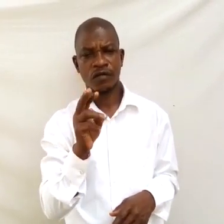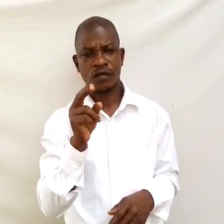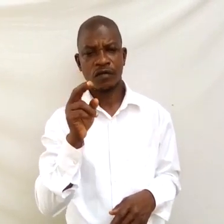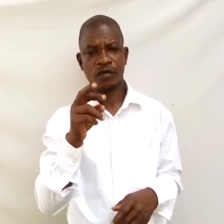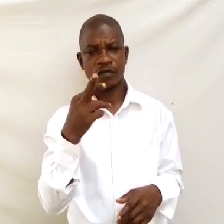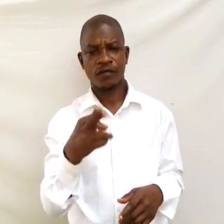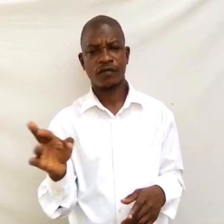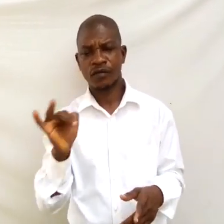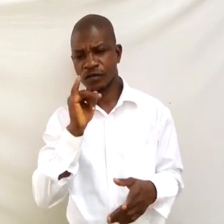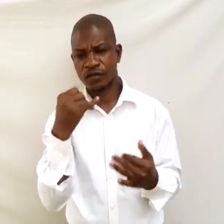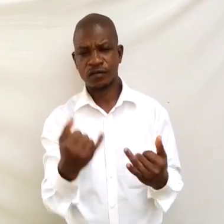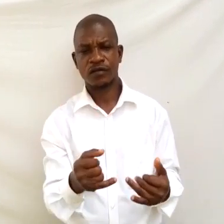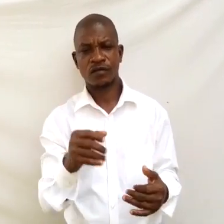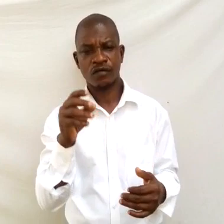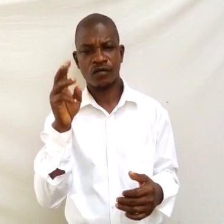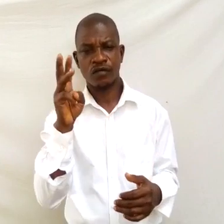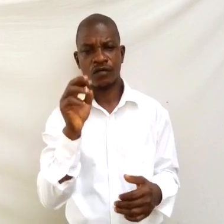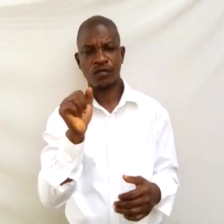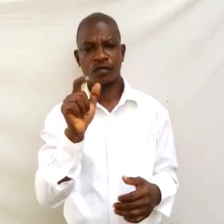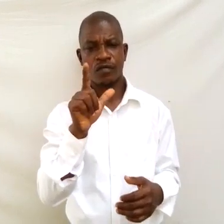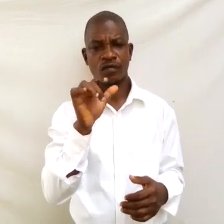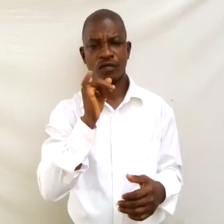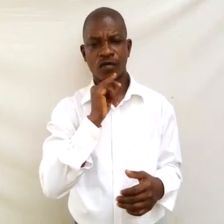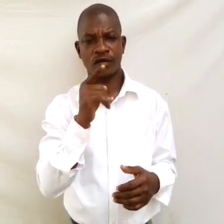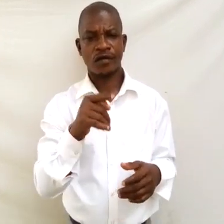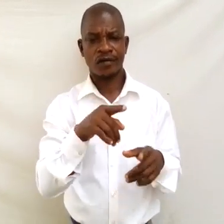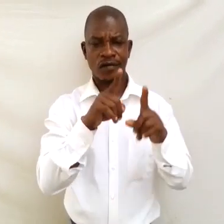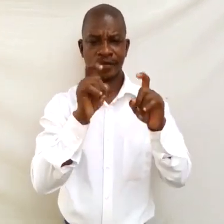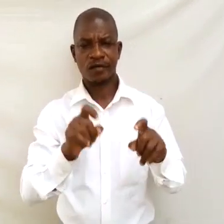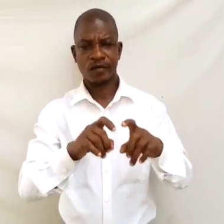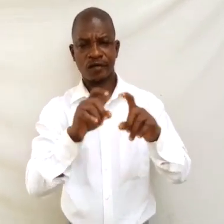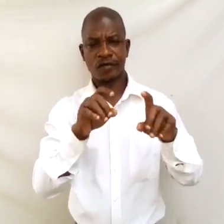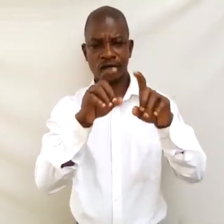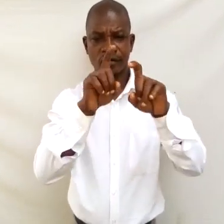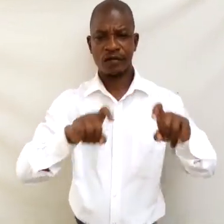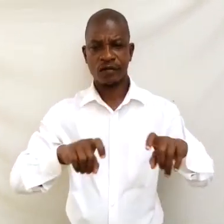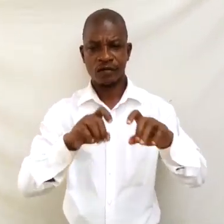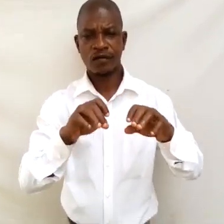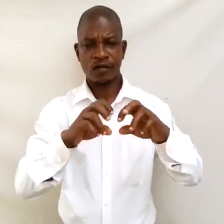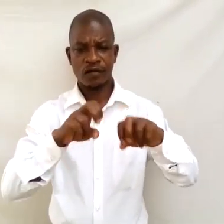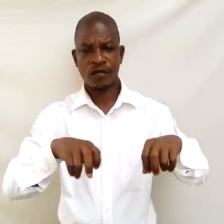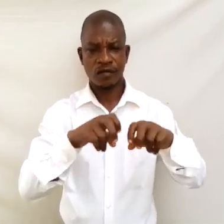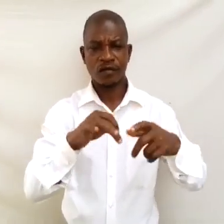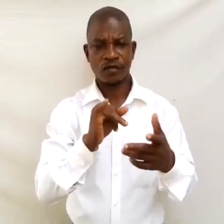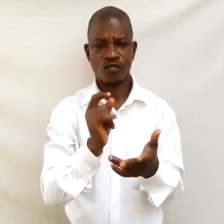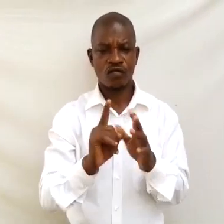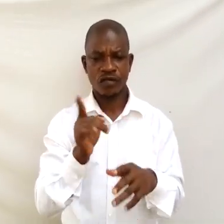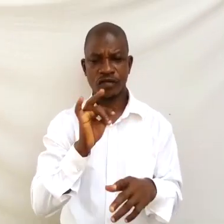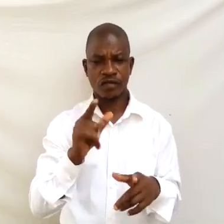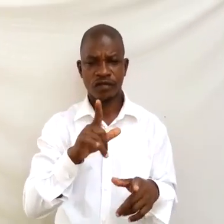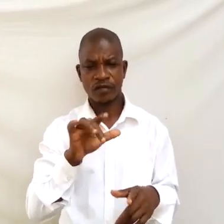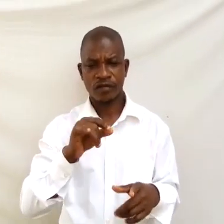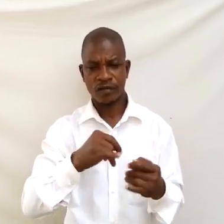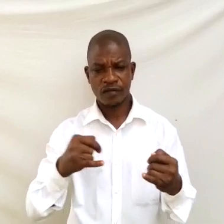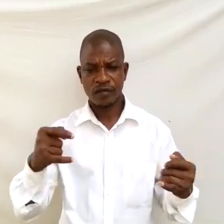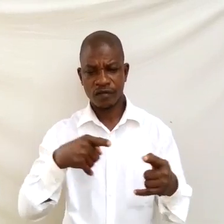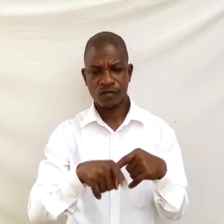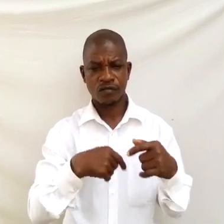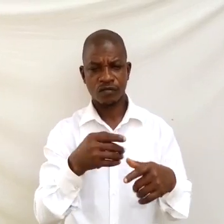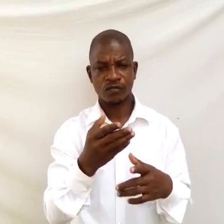Wale. So go to Wale and examine where the line going to Segun is.